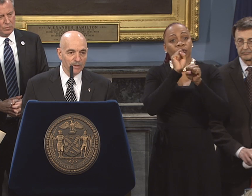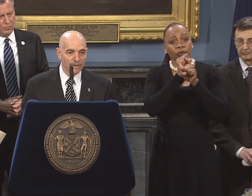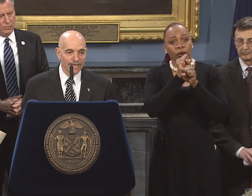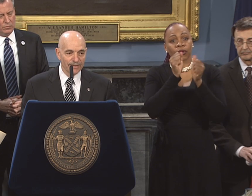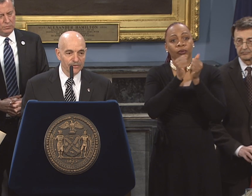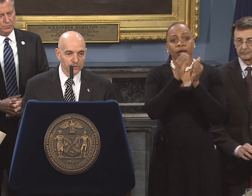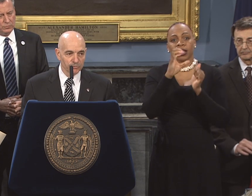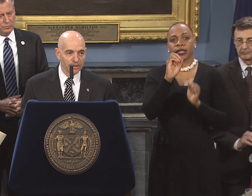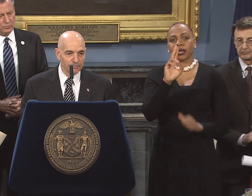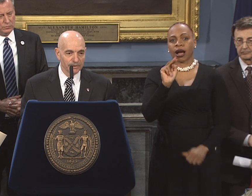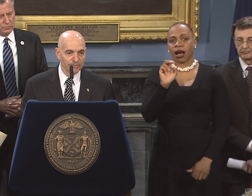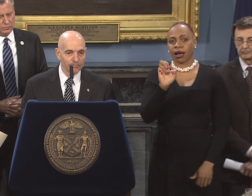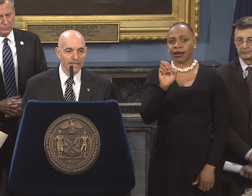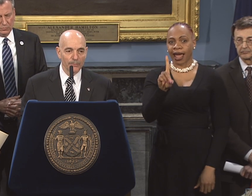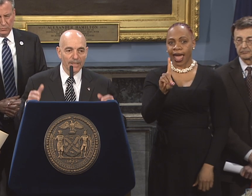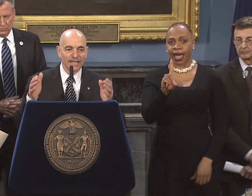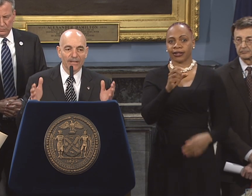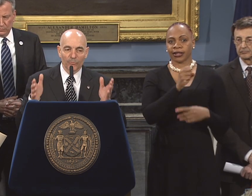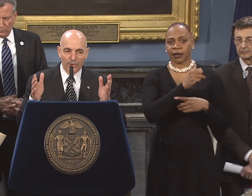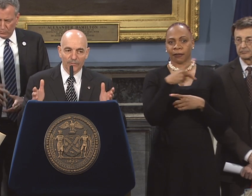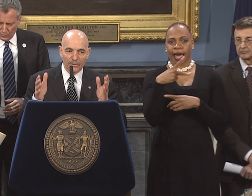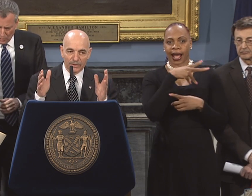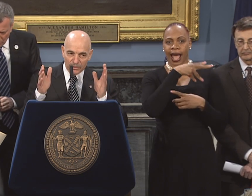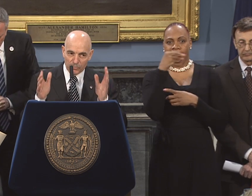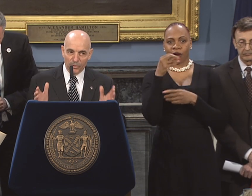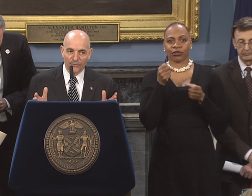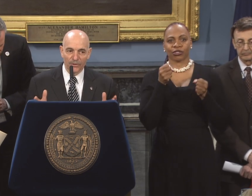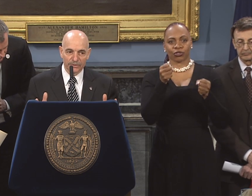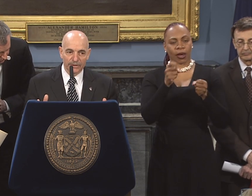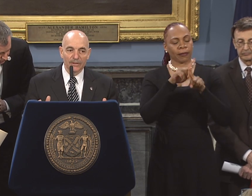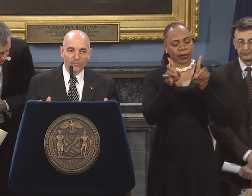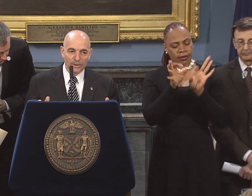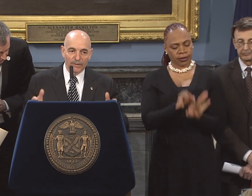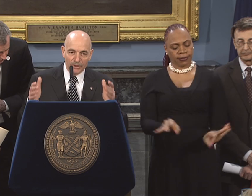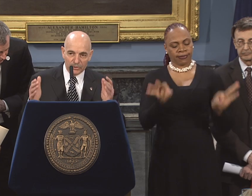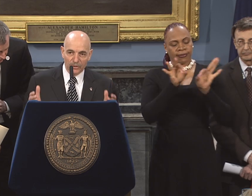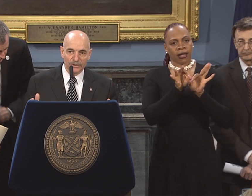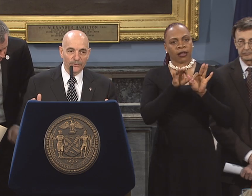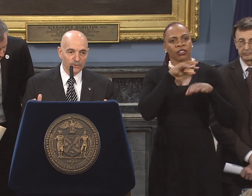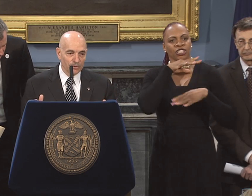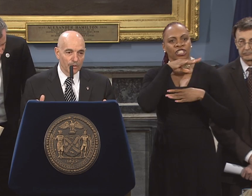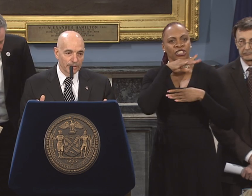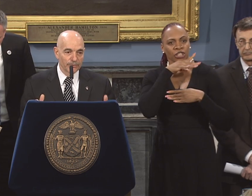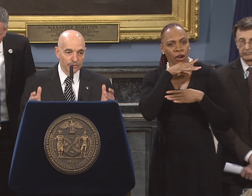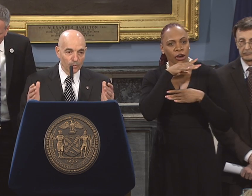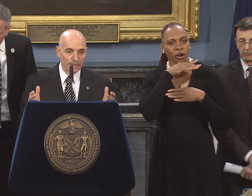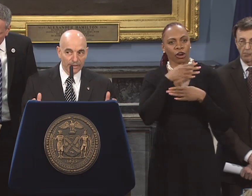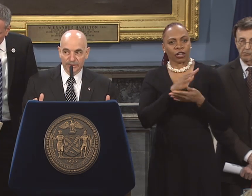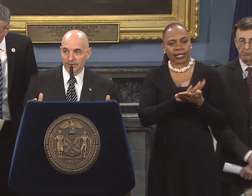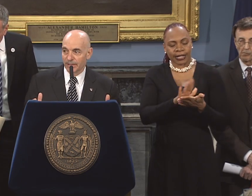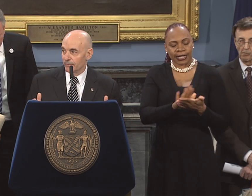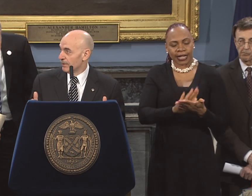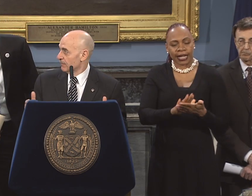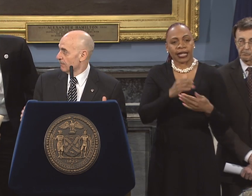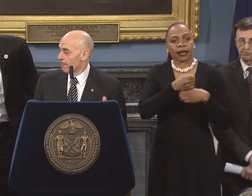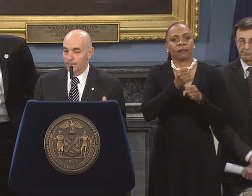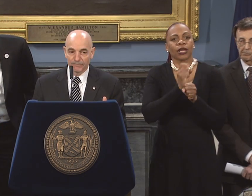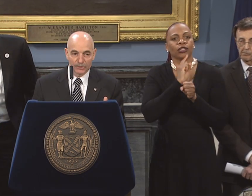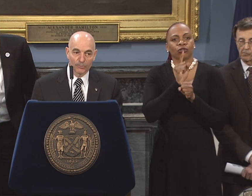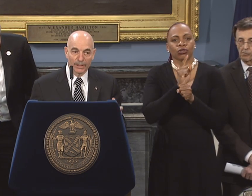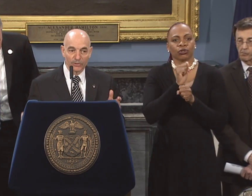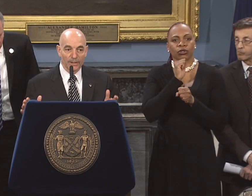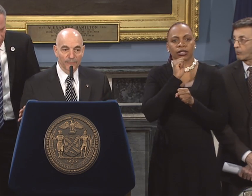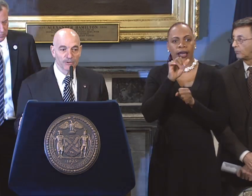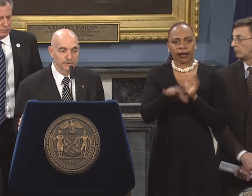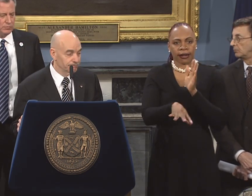and we'll get back out into the street. But mainly, we got to get rid of the debris first. We got to make sure that there is nobody else in the area.